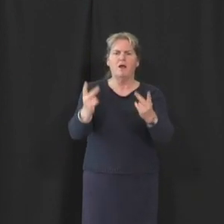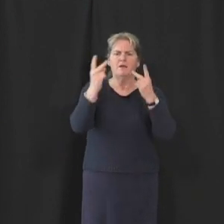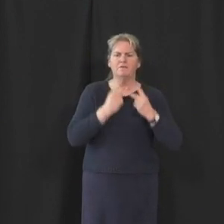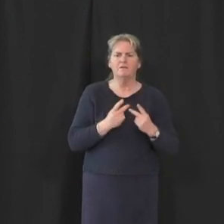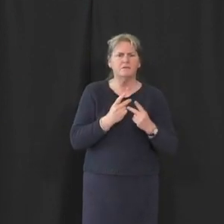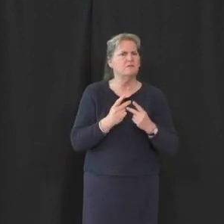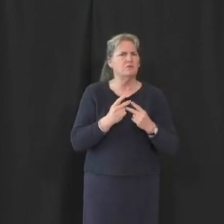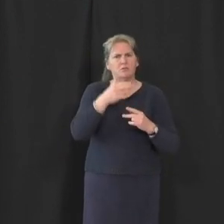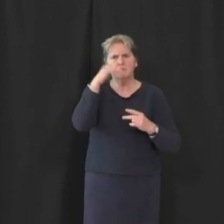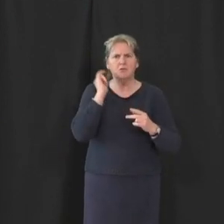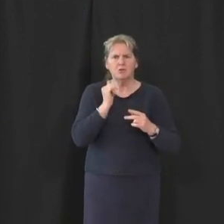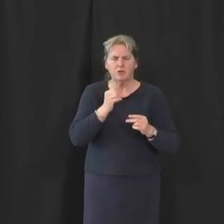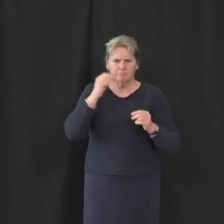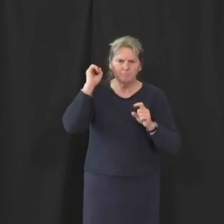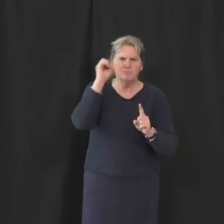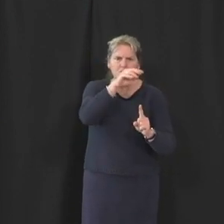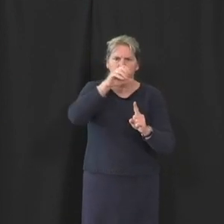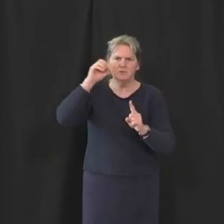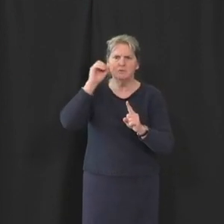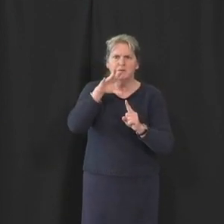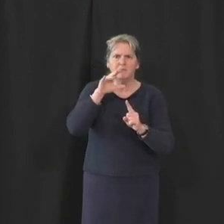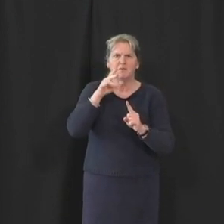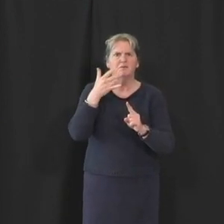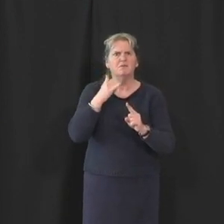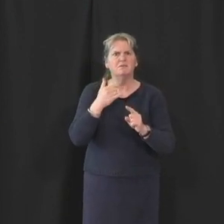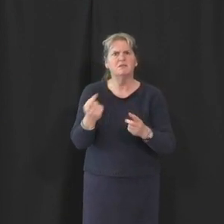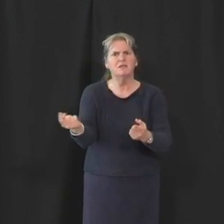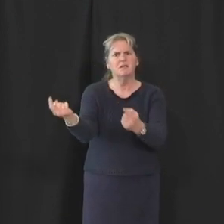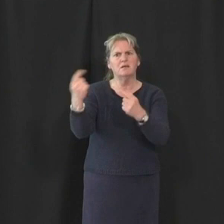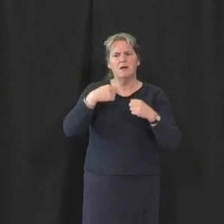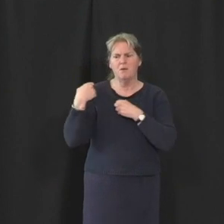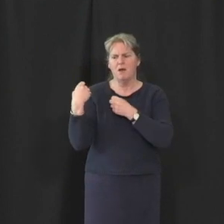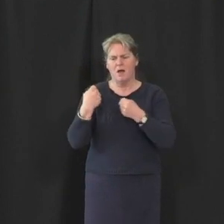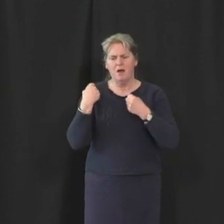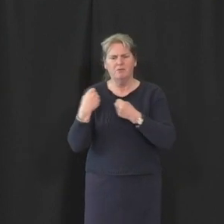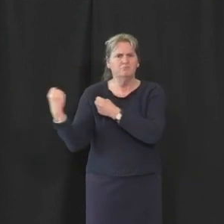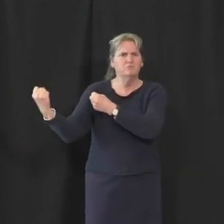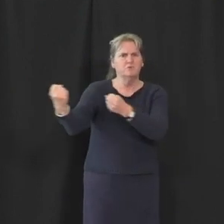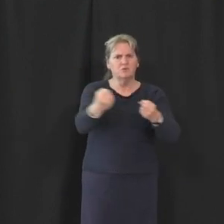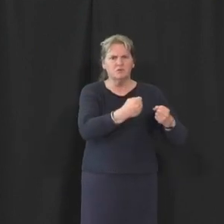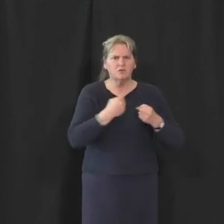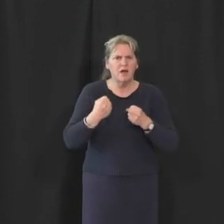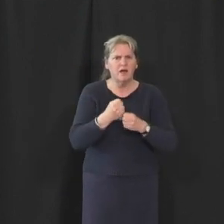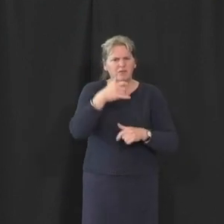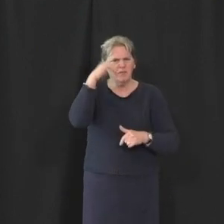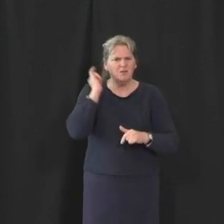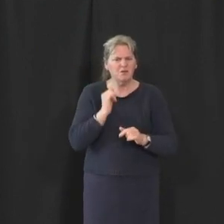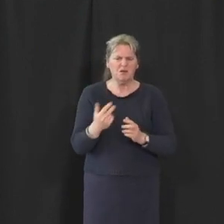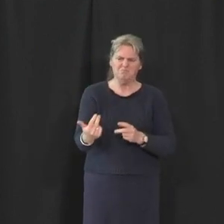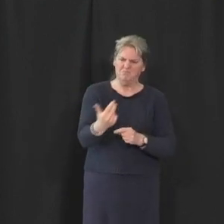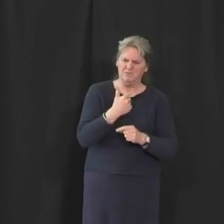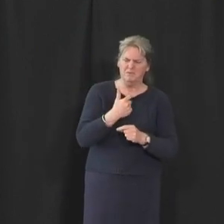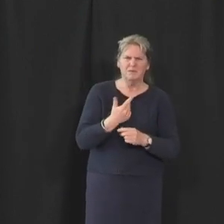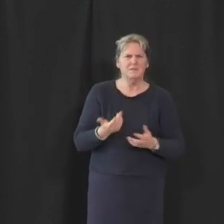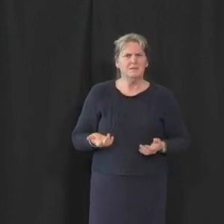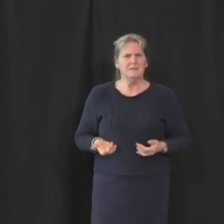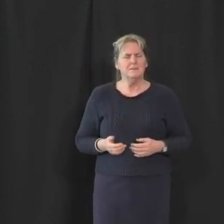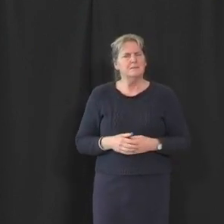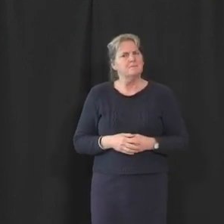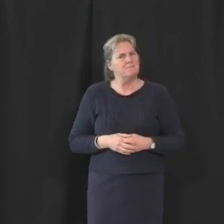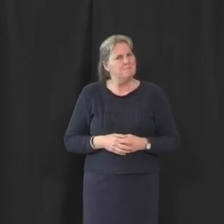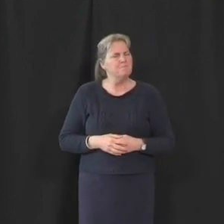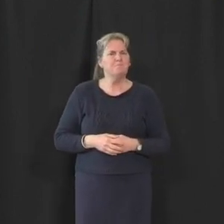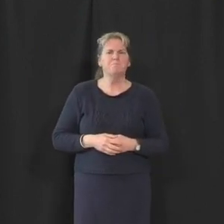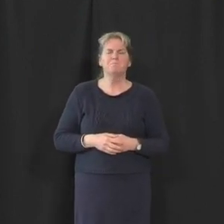travel to the Yukon, we still see people coming up our highway to the territory. We know that the